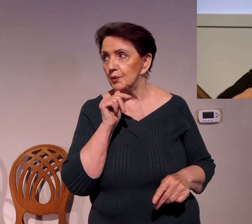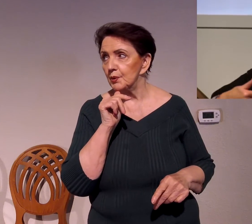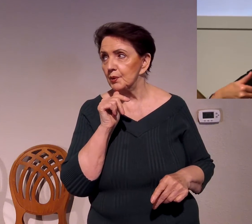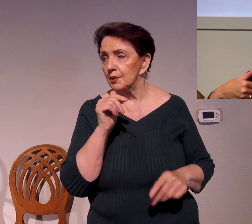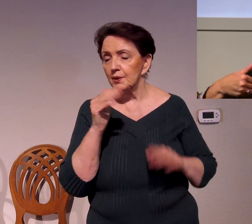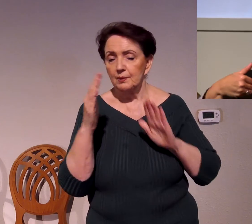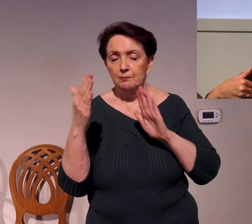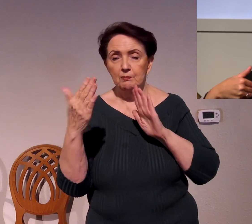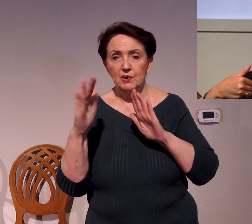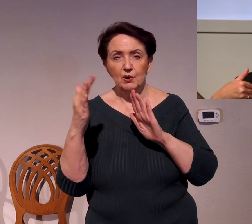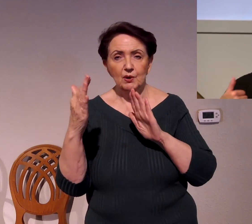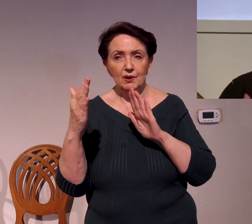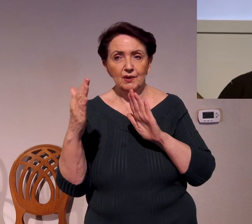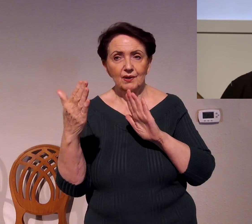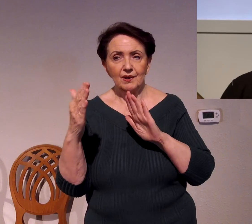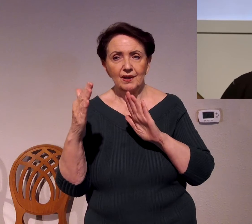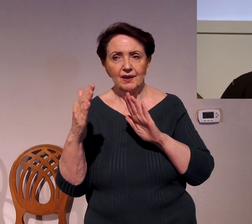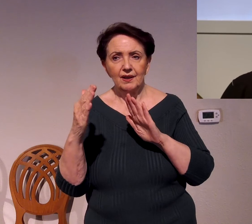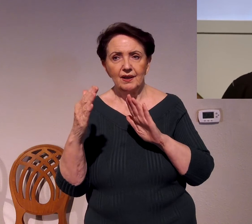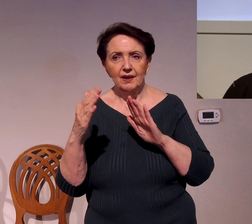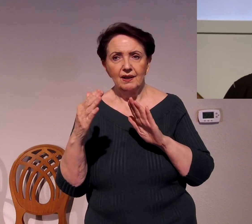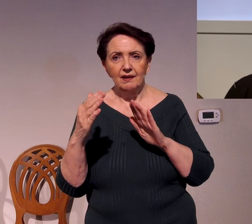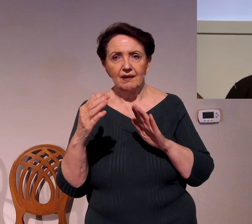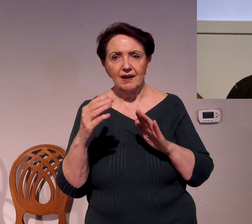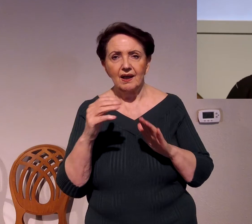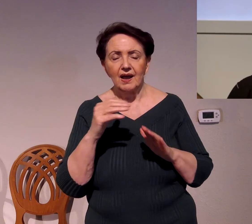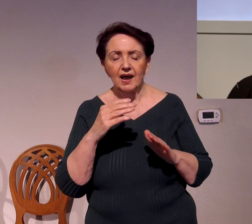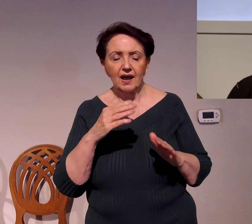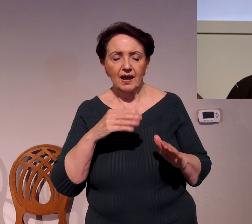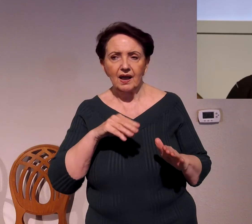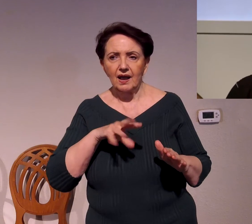mirror back to us our own disbelief.